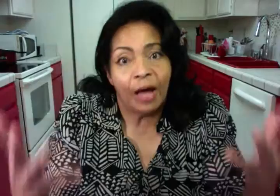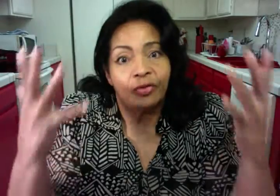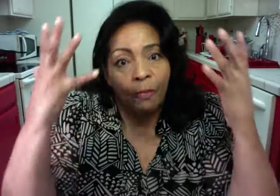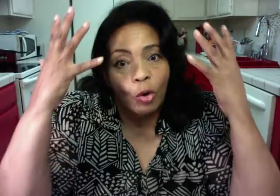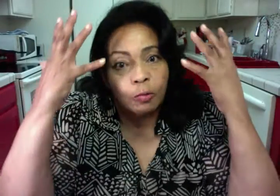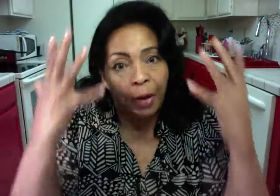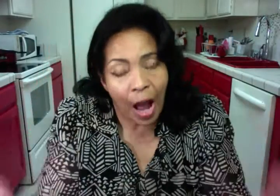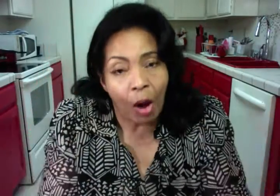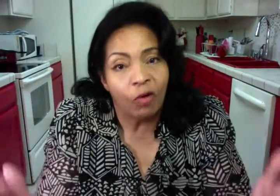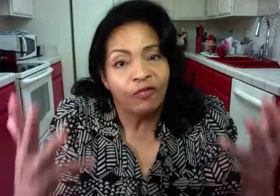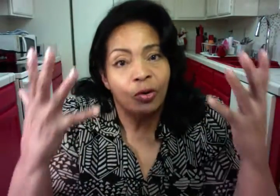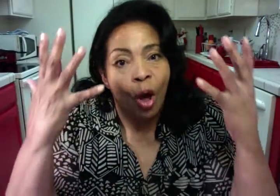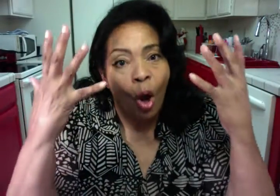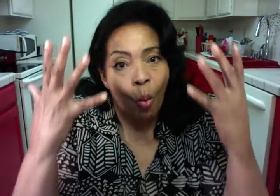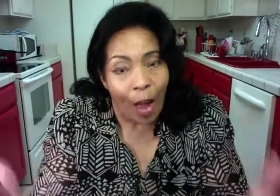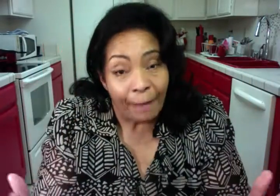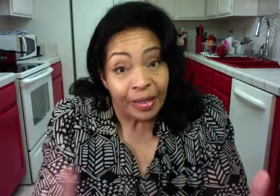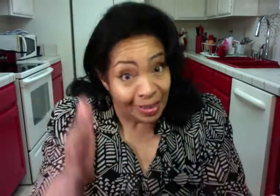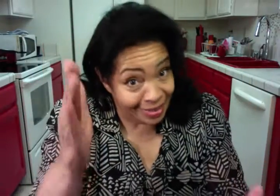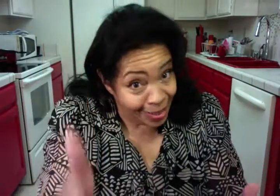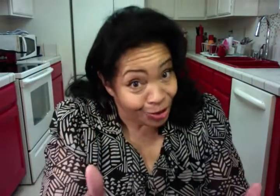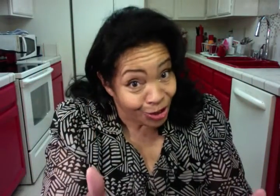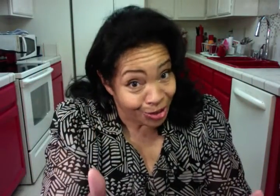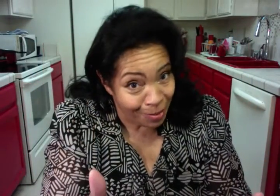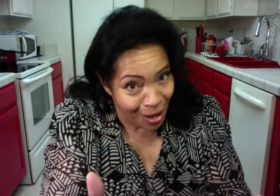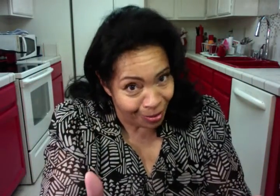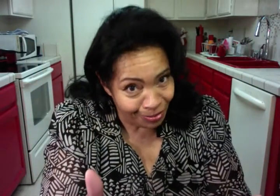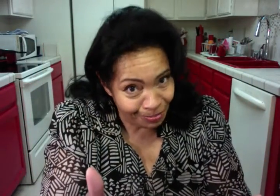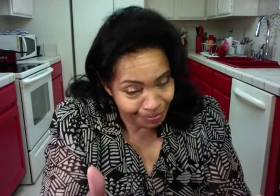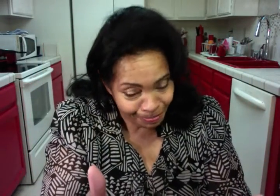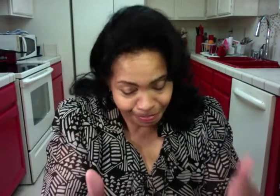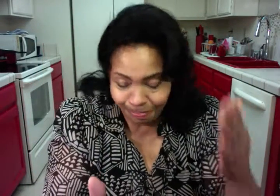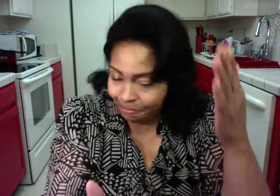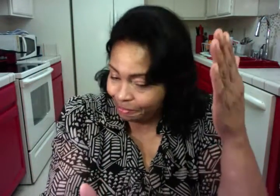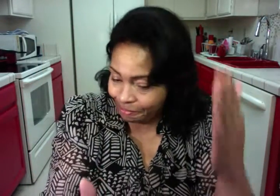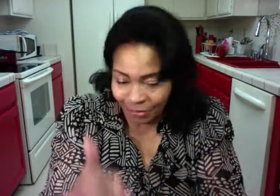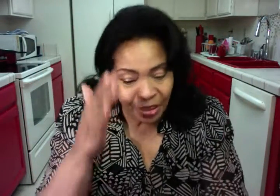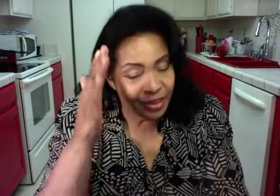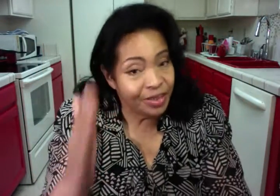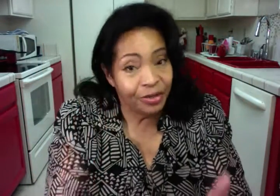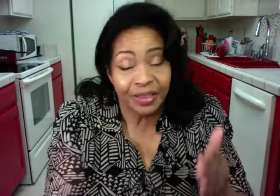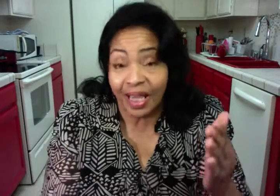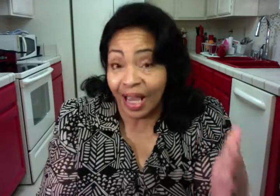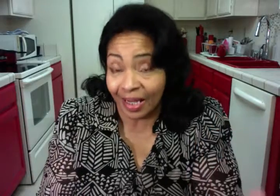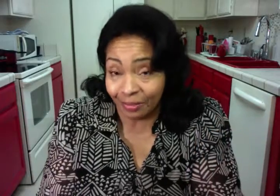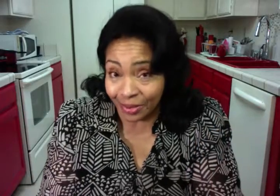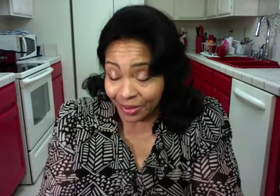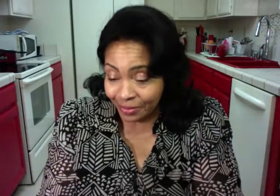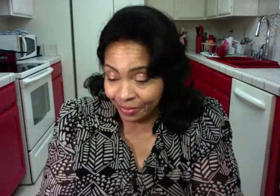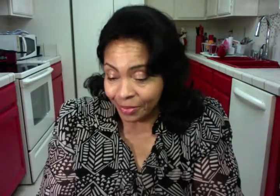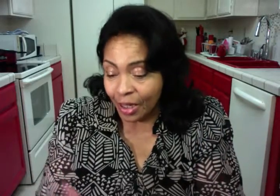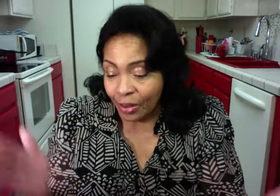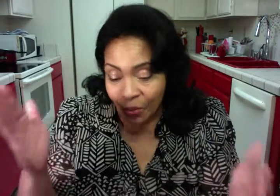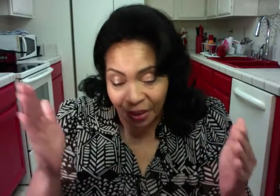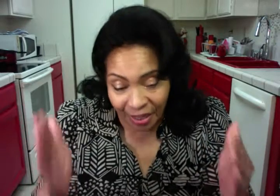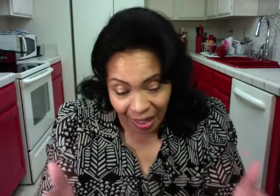most powerful weapon And I say just about Because there are times When God